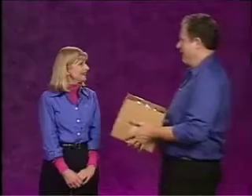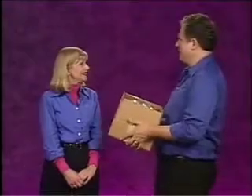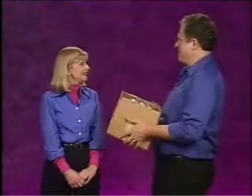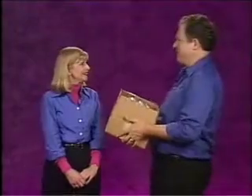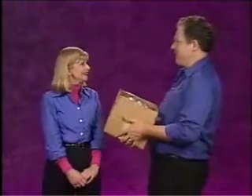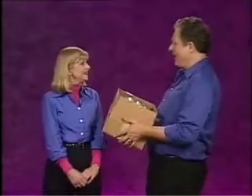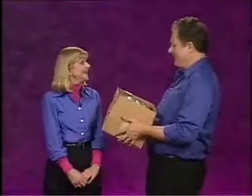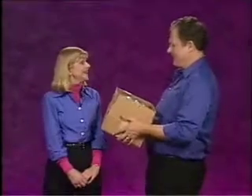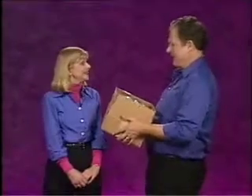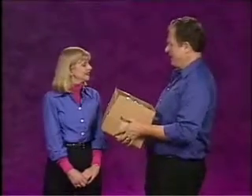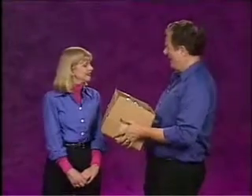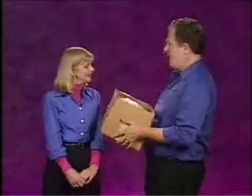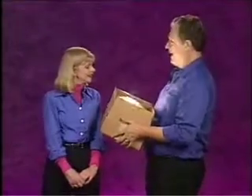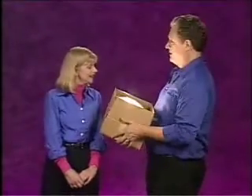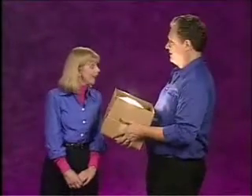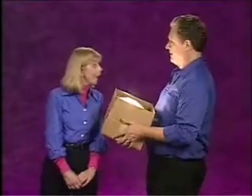It's very light.